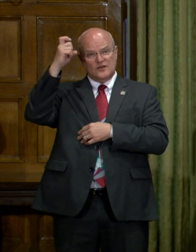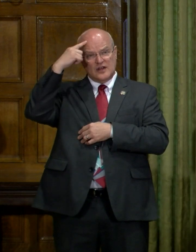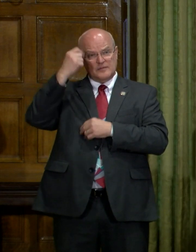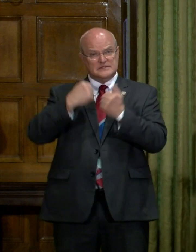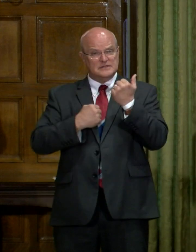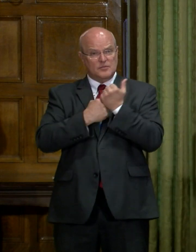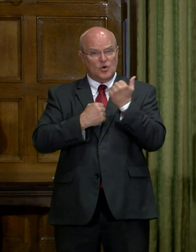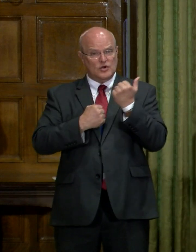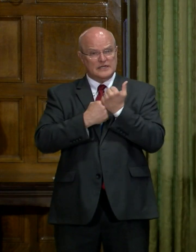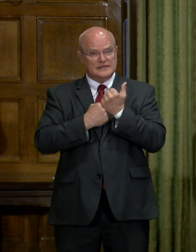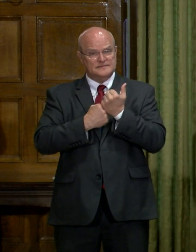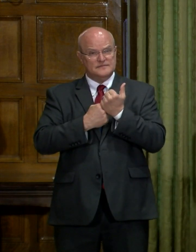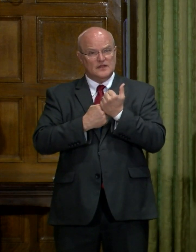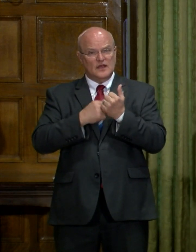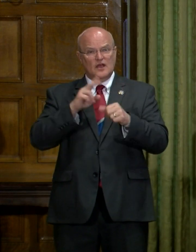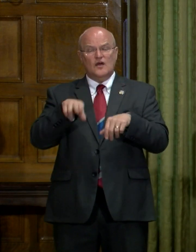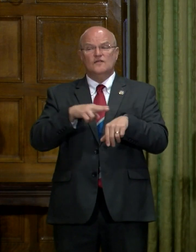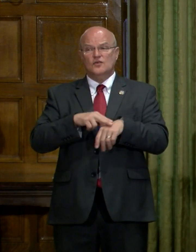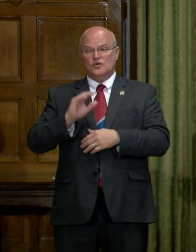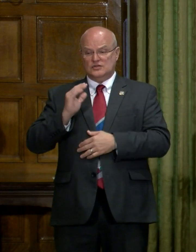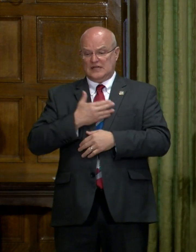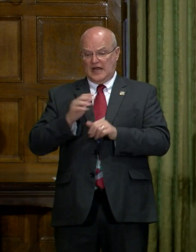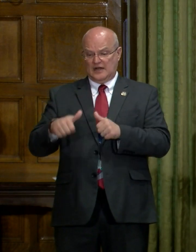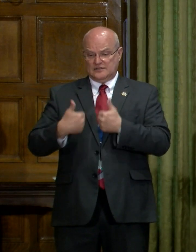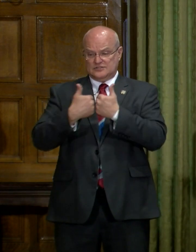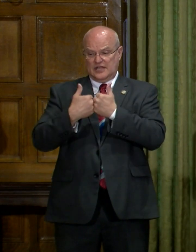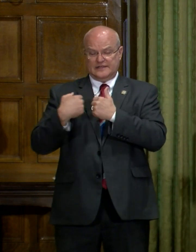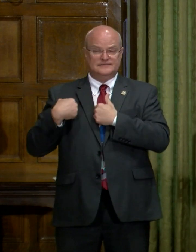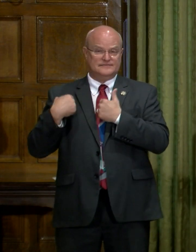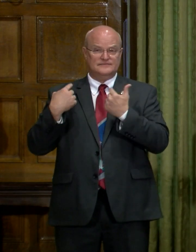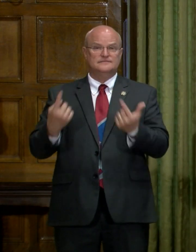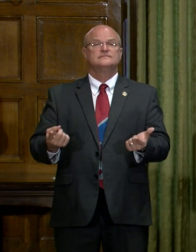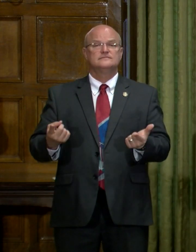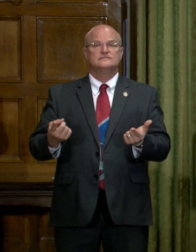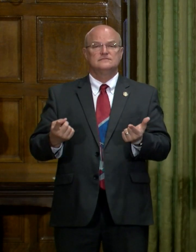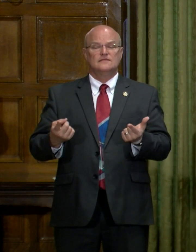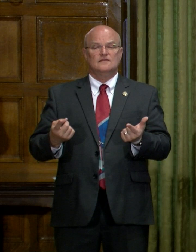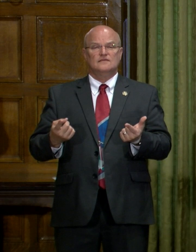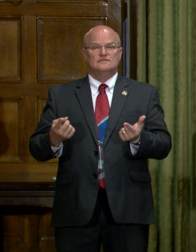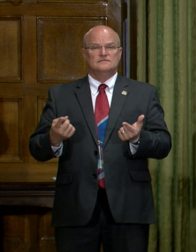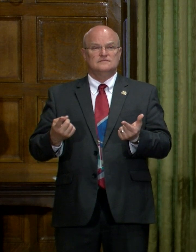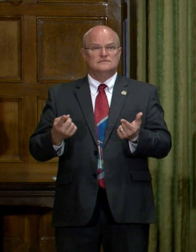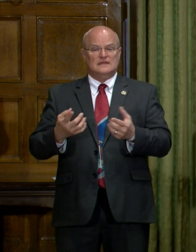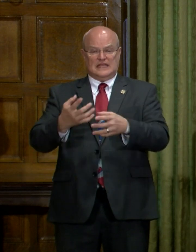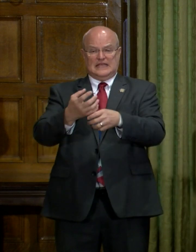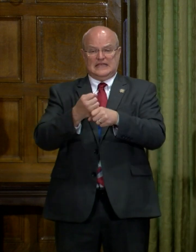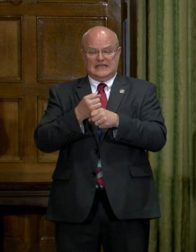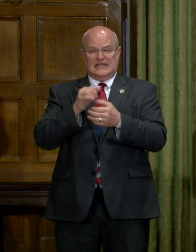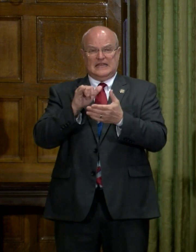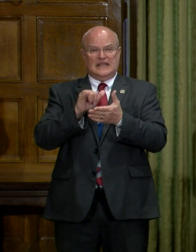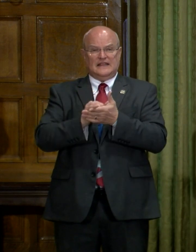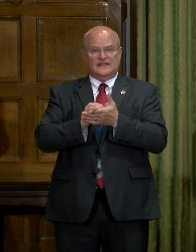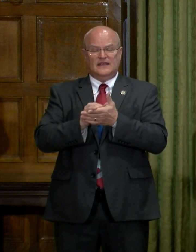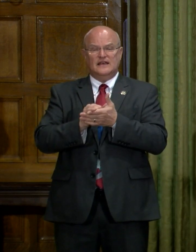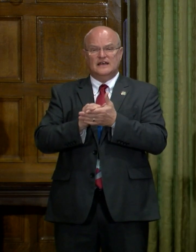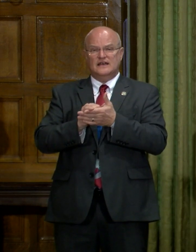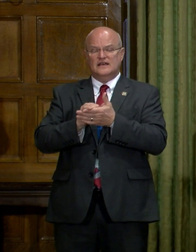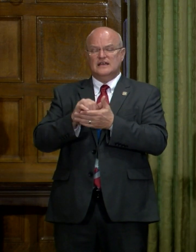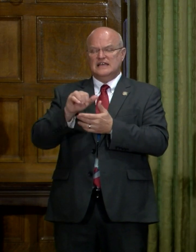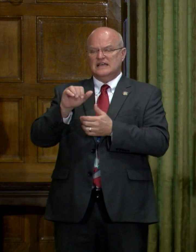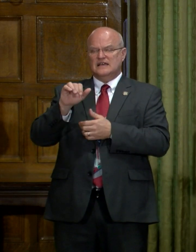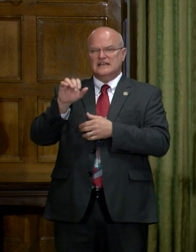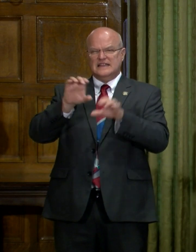government support, of course, our challenge has been simply getting the reagents,